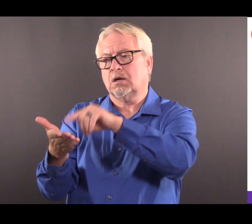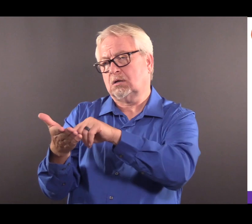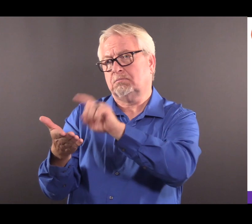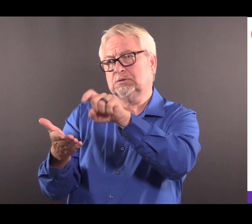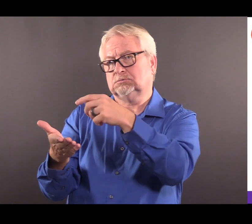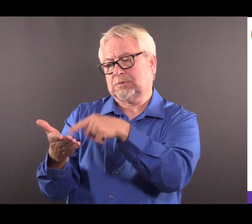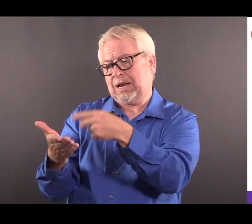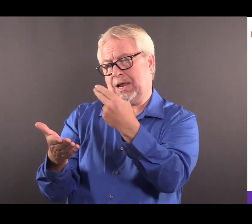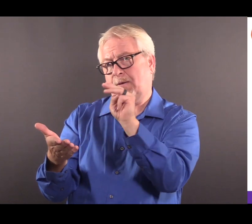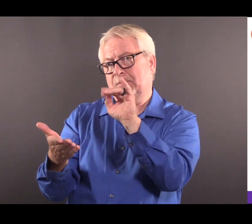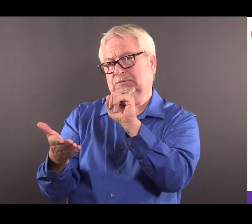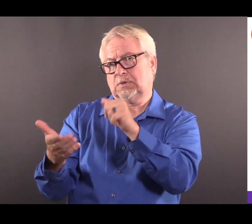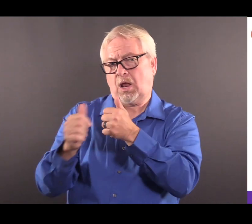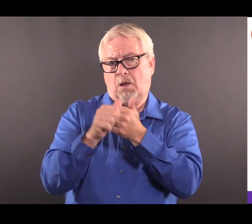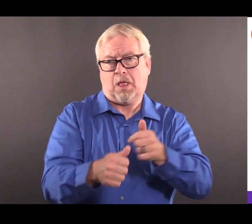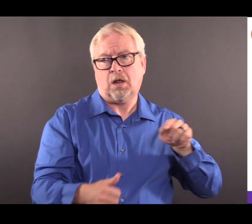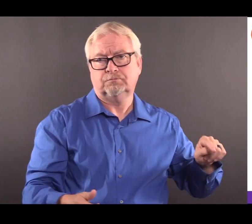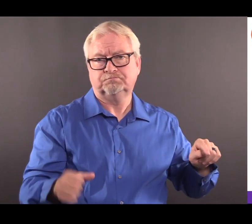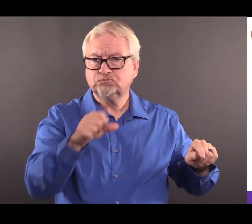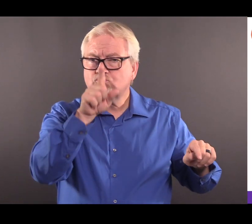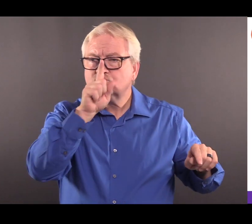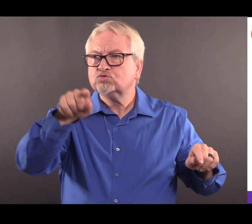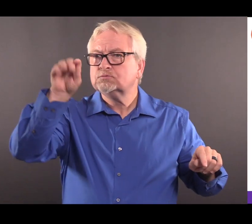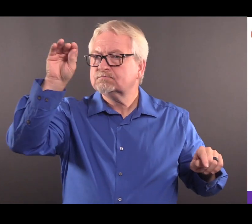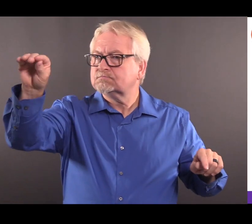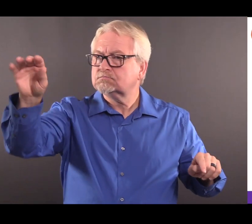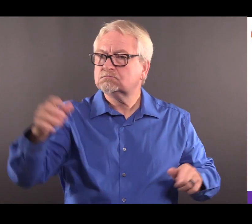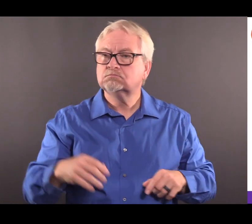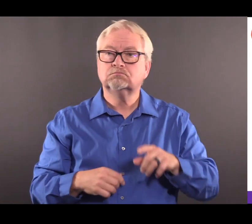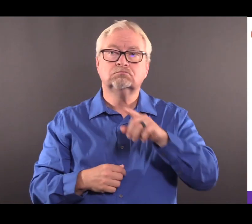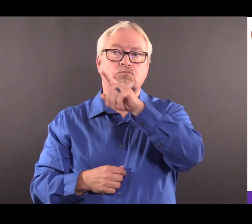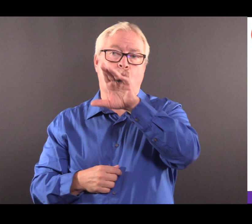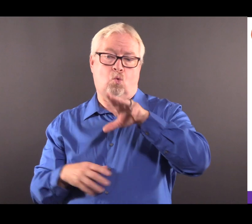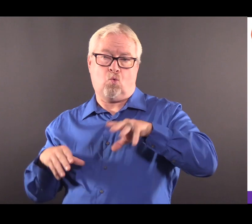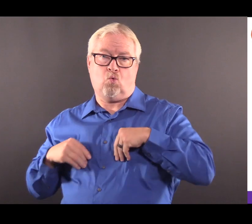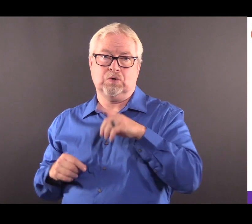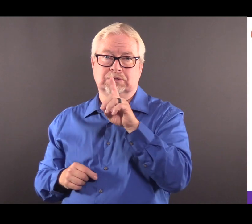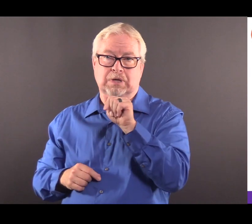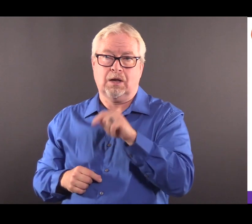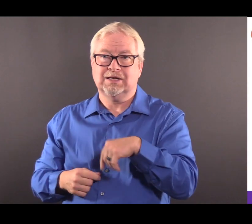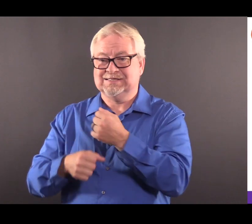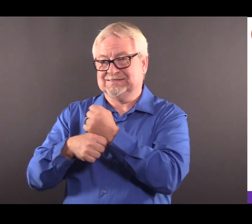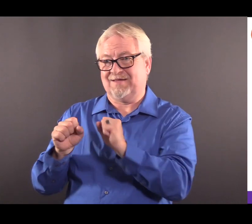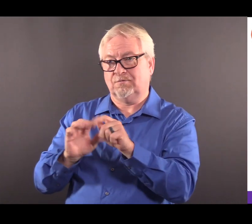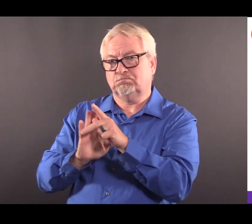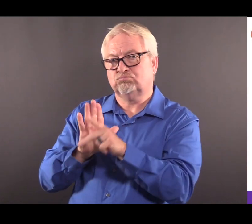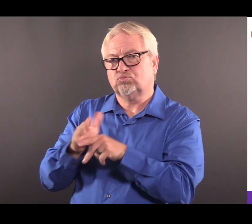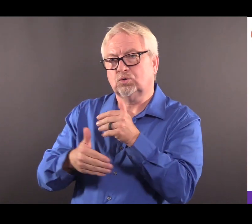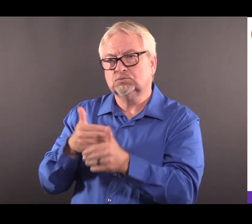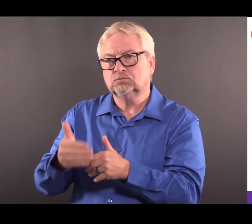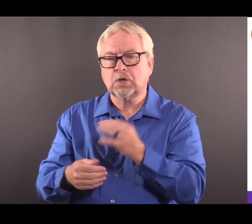information about the databases and HMIS data standards compliance, data ownership,